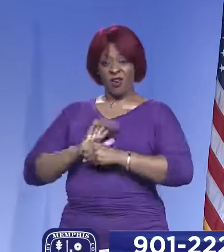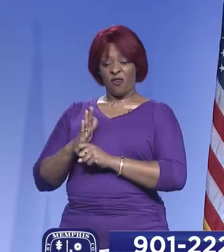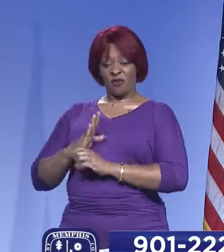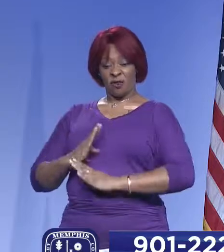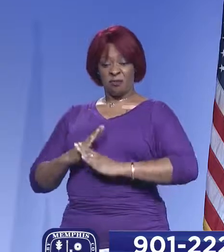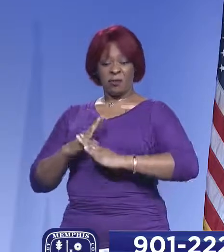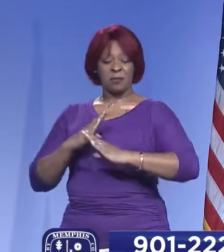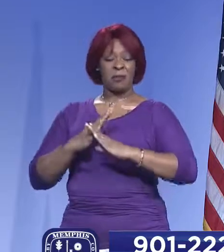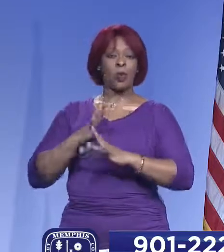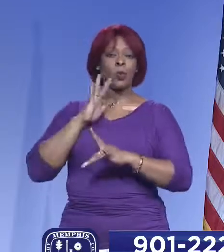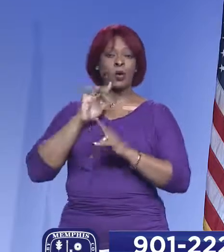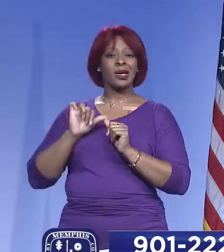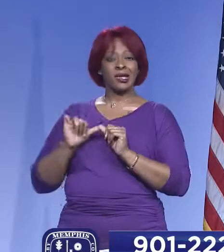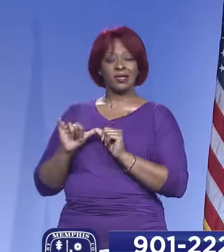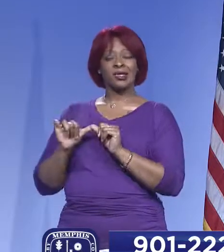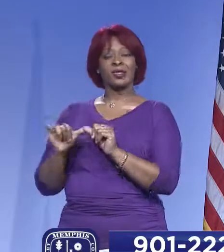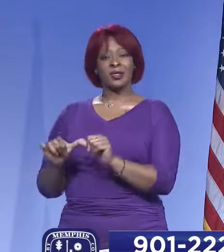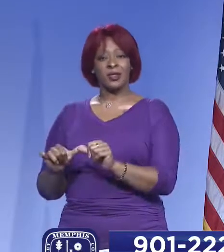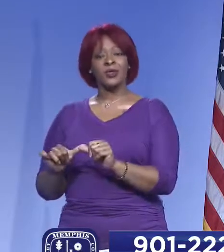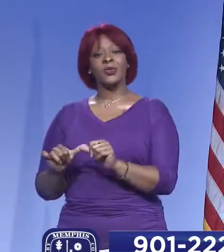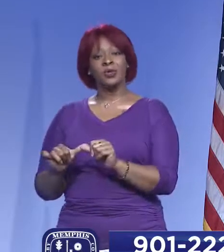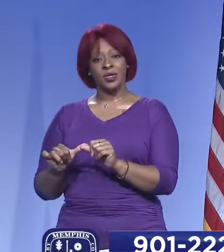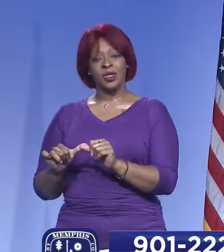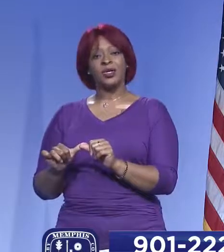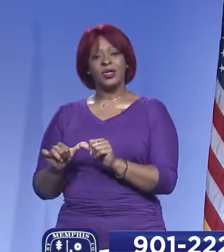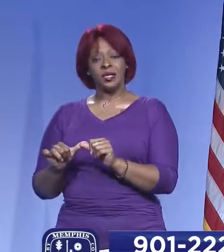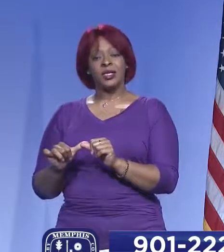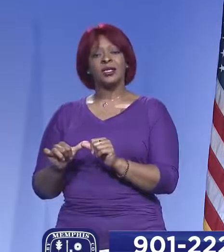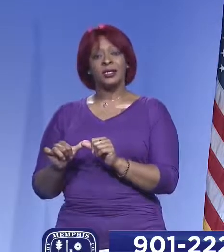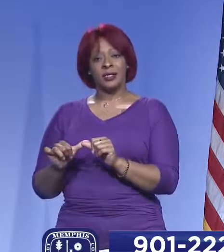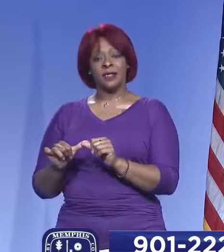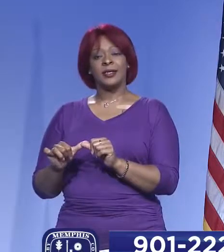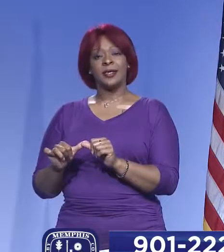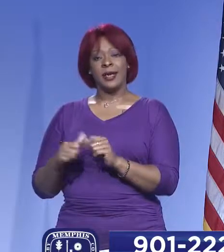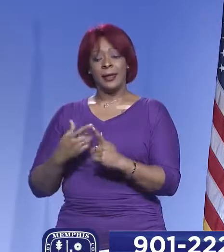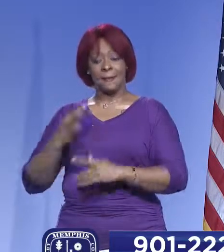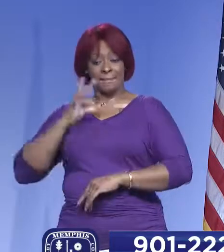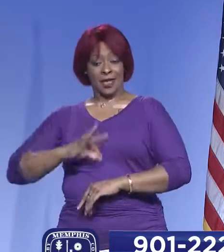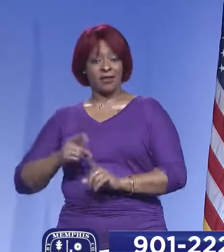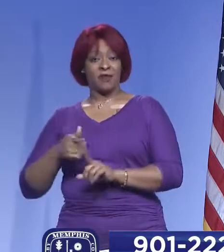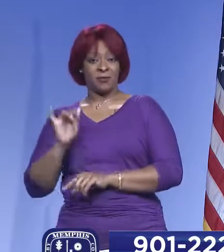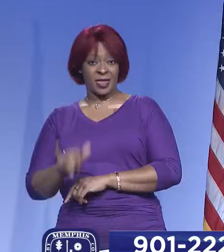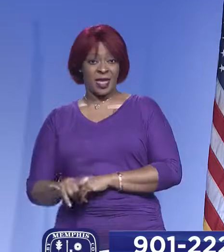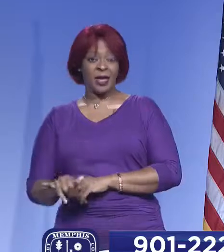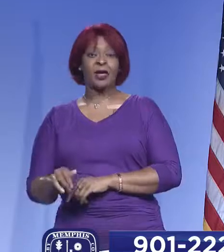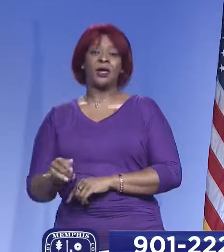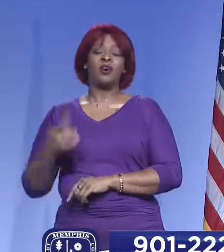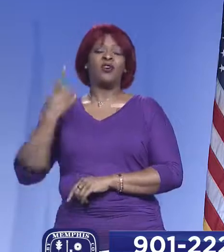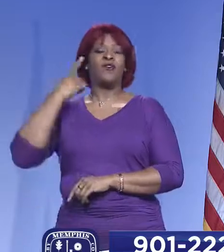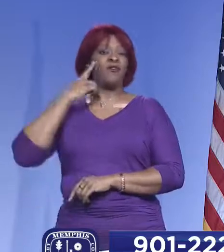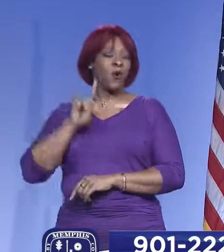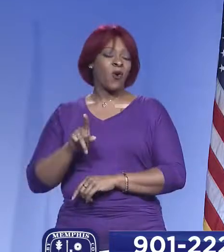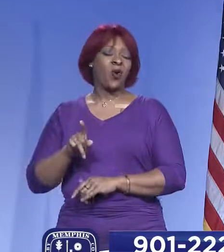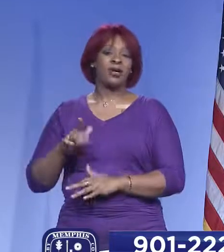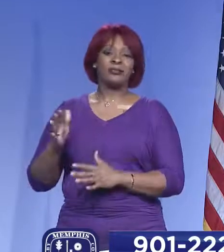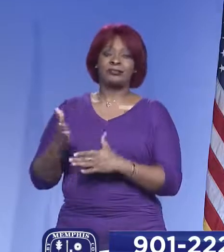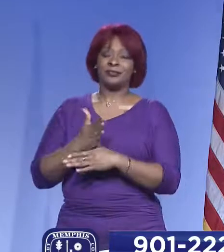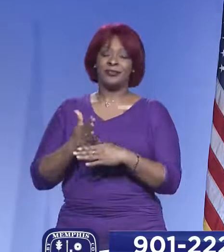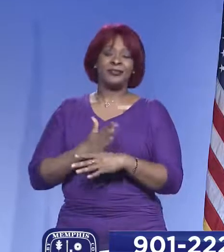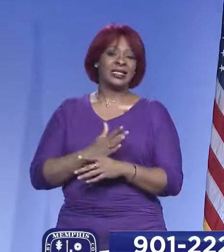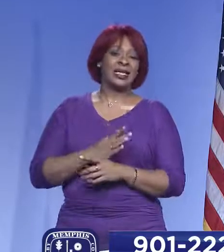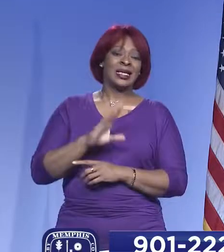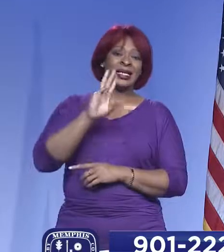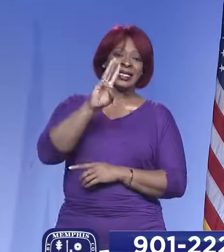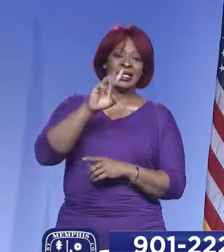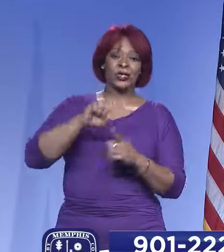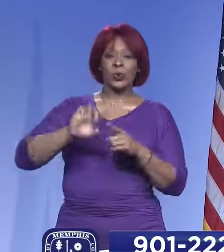continue to, natural acquired immunity will continue to benefit from that for at least somewhere between 6